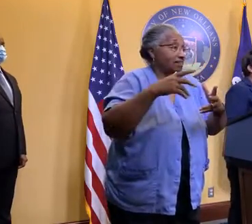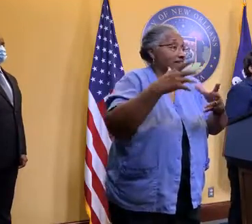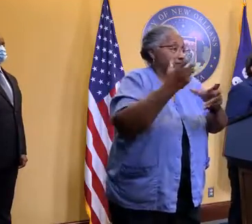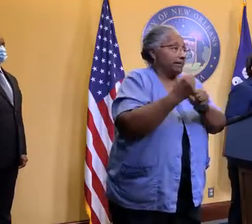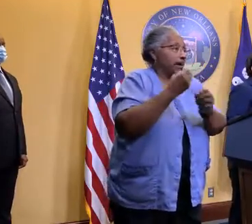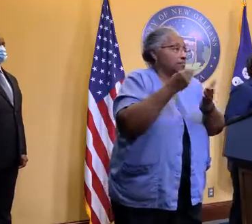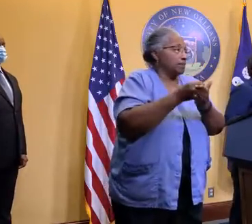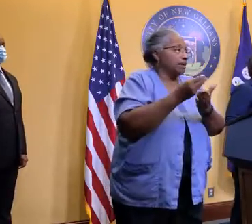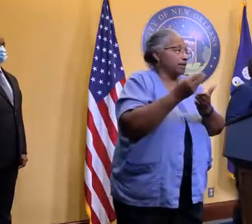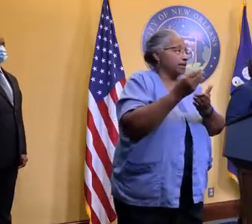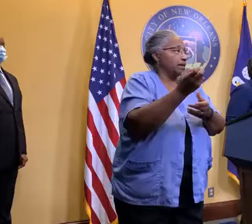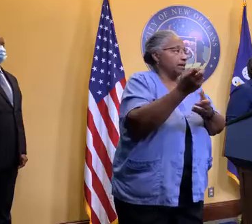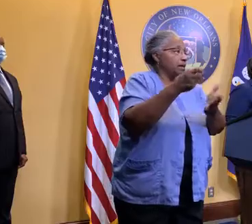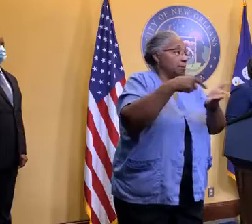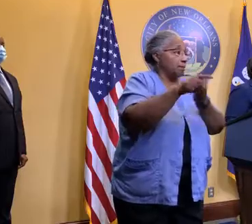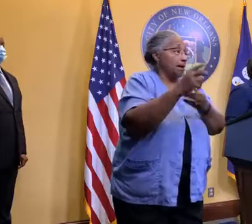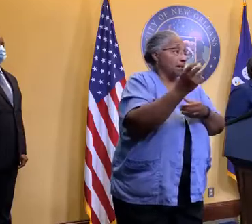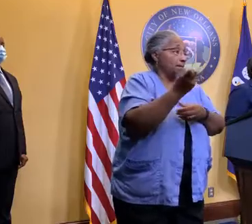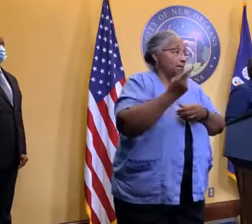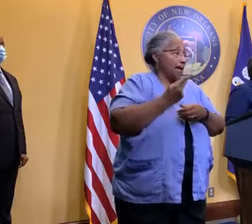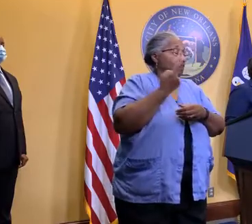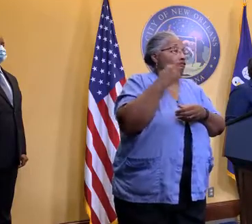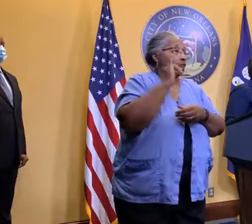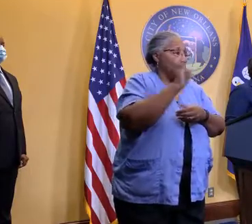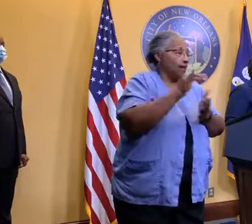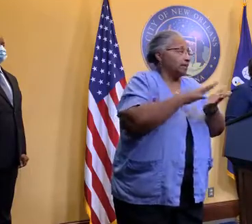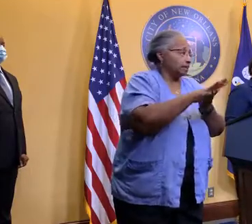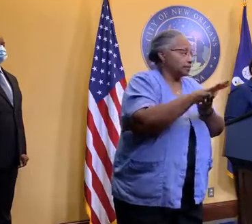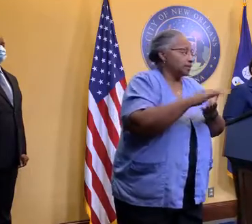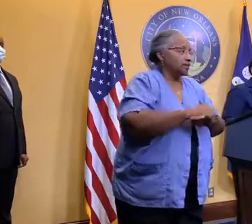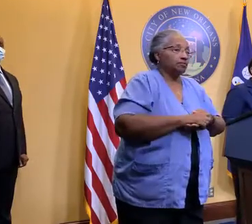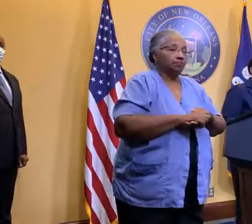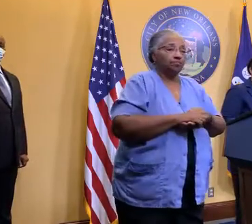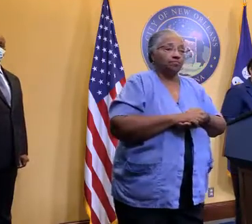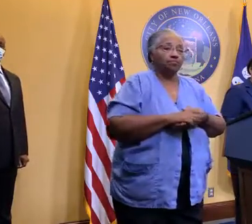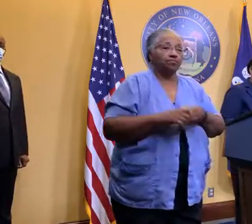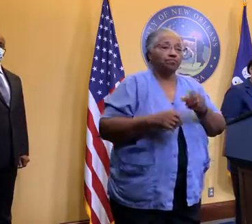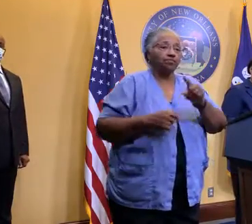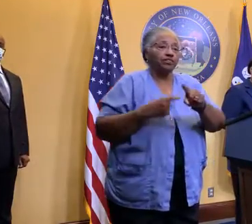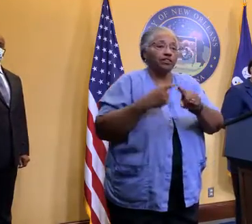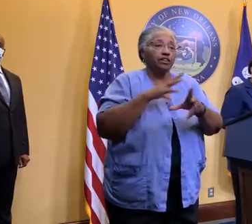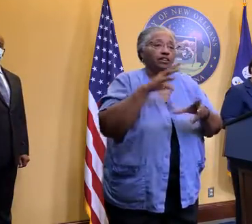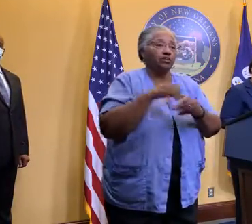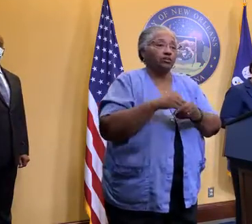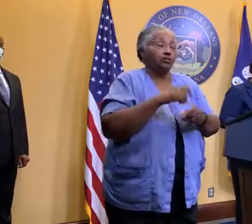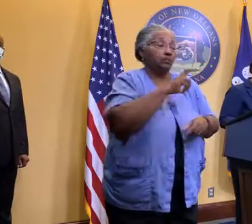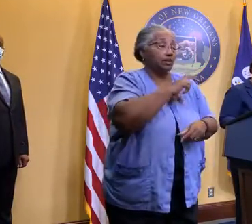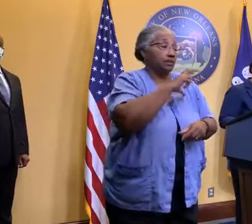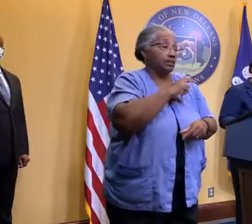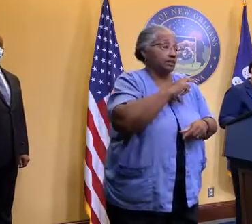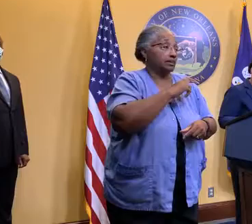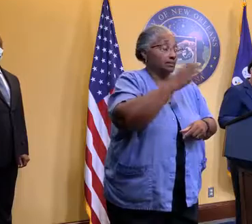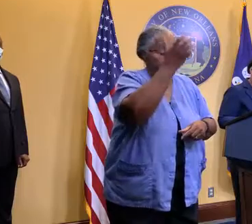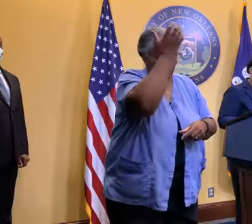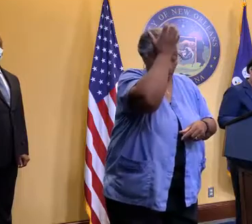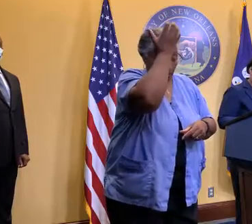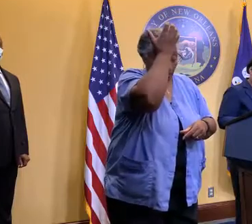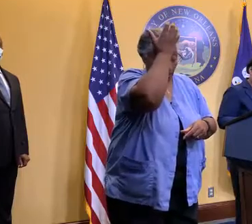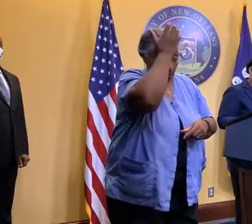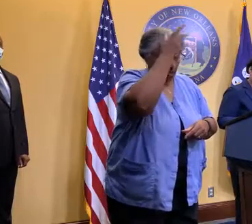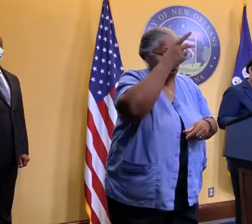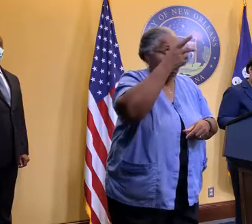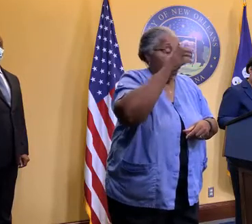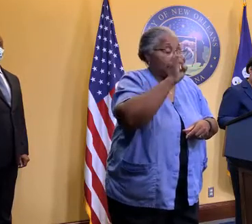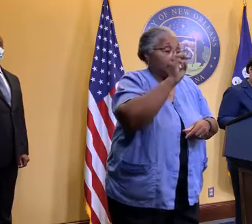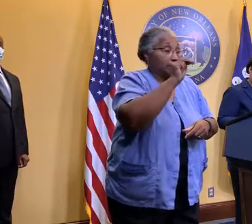expenditures, just to give you a sense of what we're dealing with. Does this include the police officers, firefighters, and paramedics?